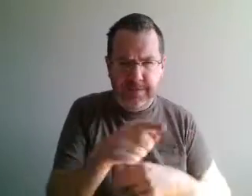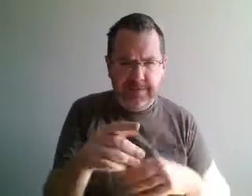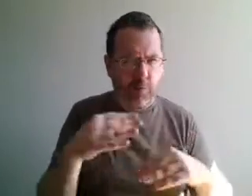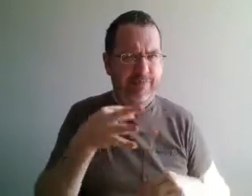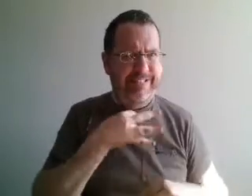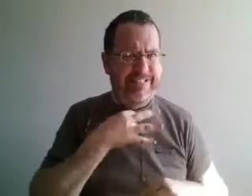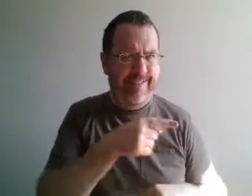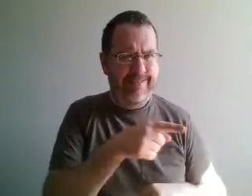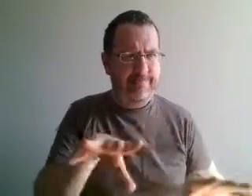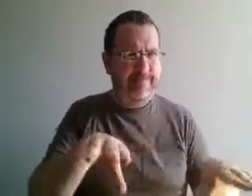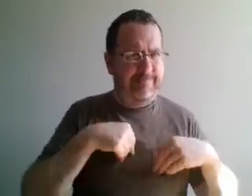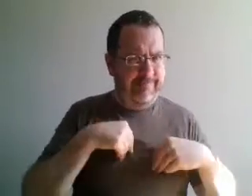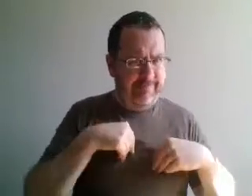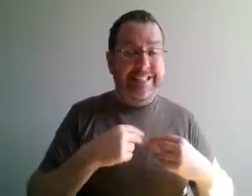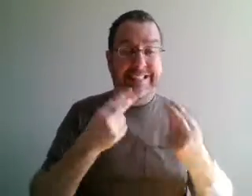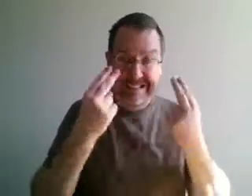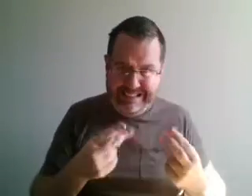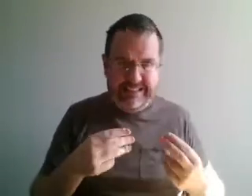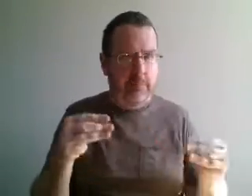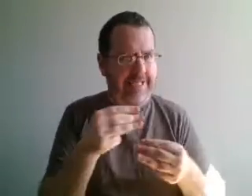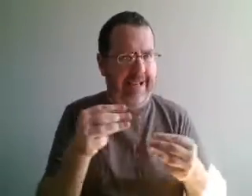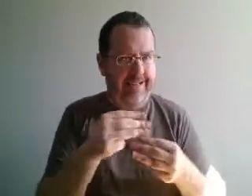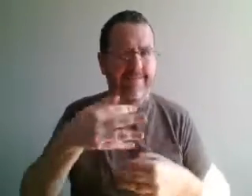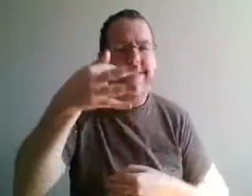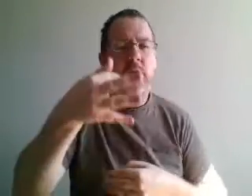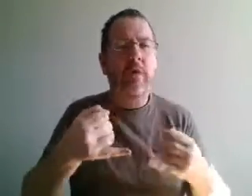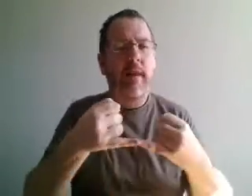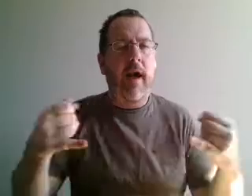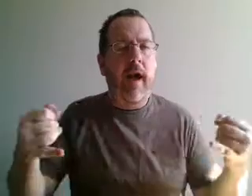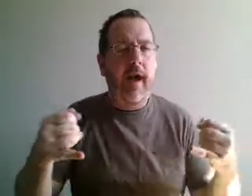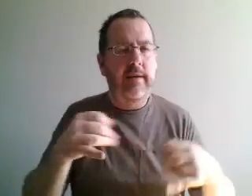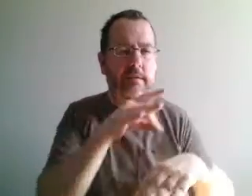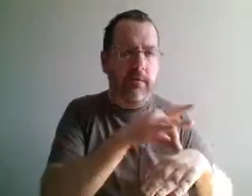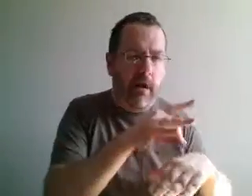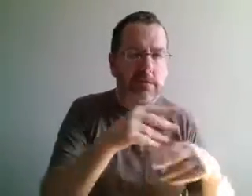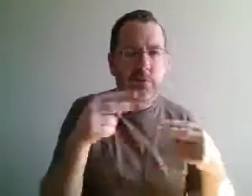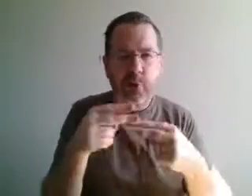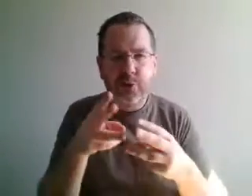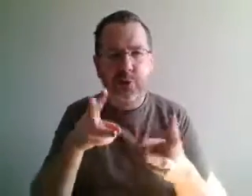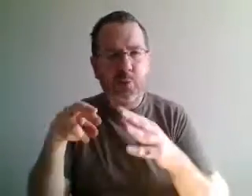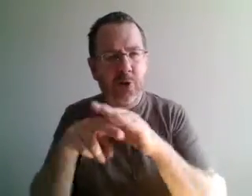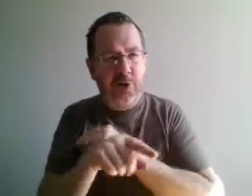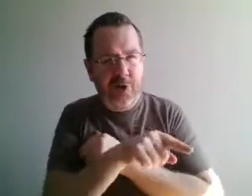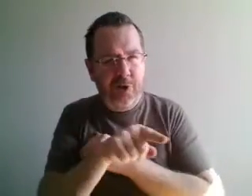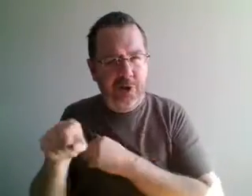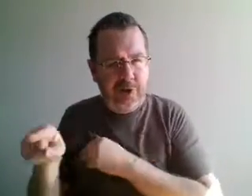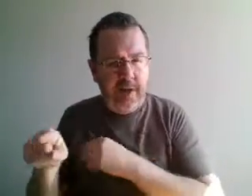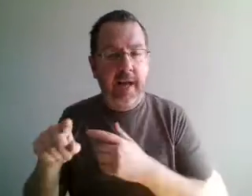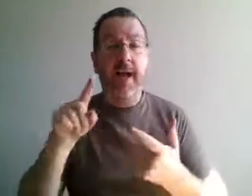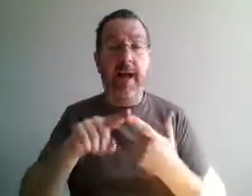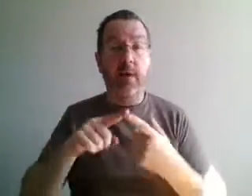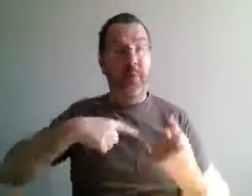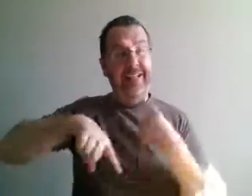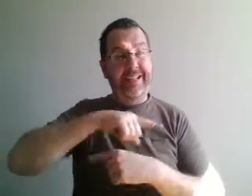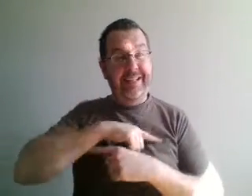to protect those frontline staff. And just to add that the social distancing measures that us as the public and the people